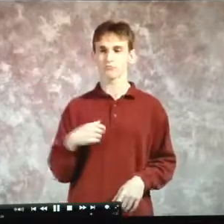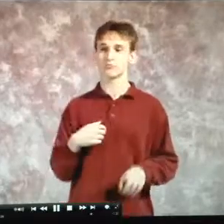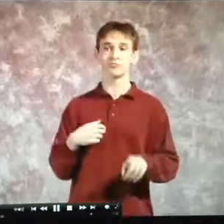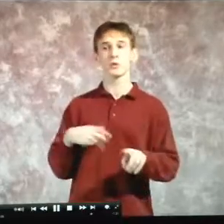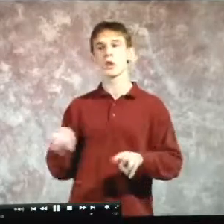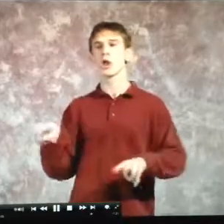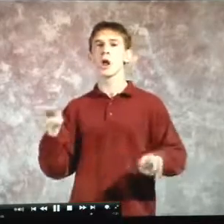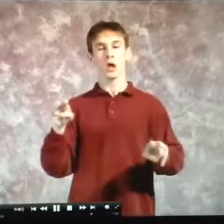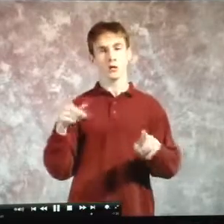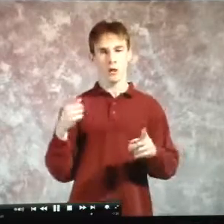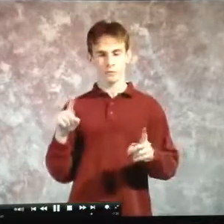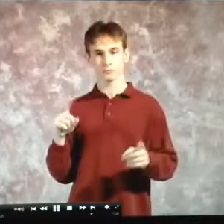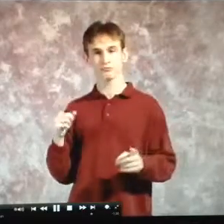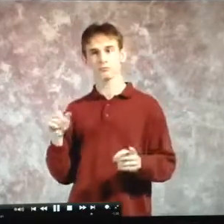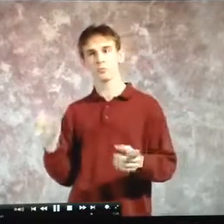tour headquarters were set up there.